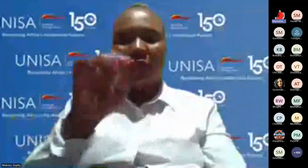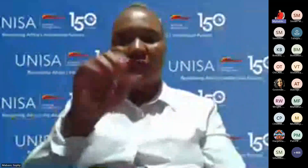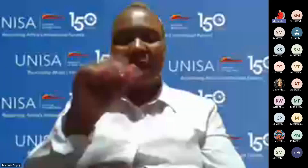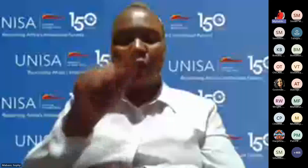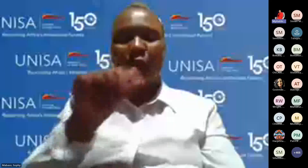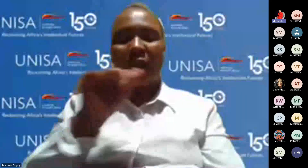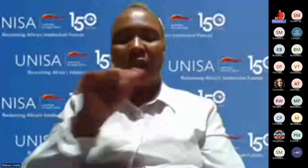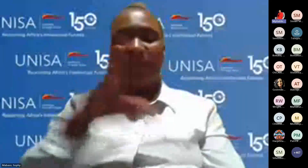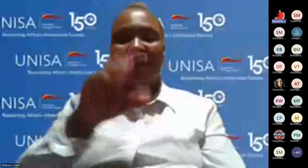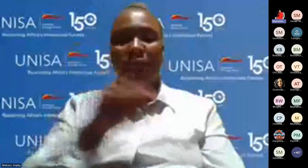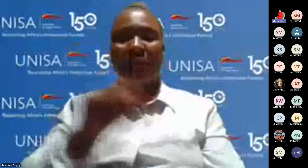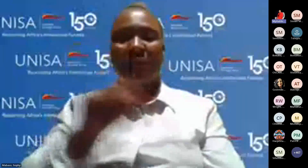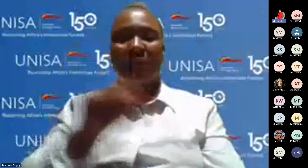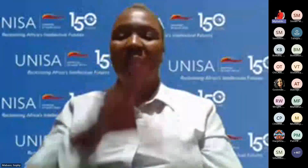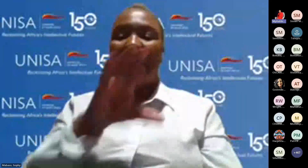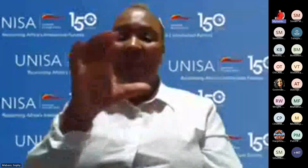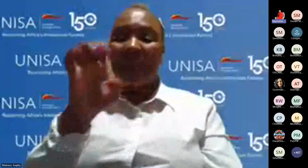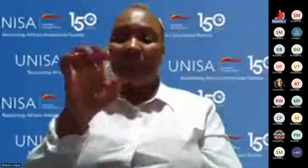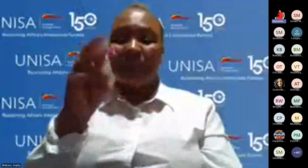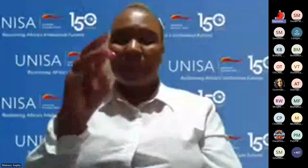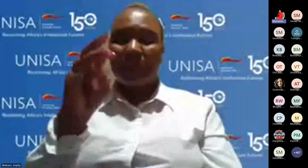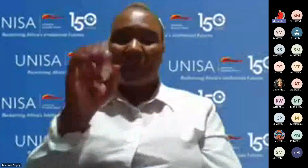law@unisa.ac.za. If it's CAMS, it's going to be